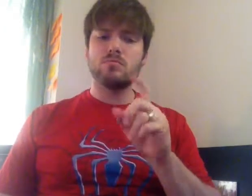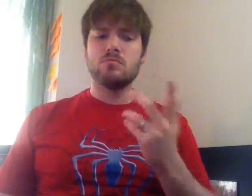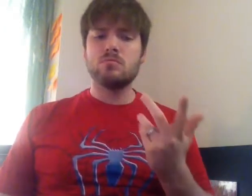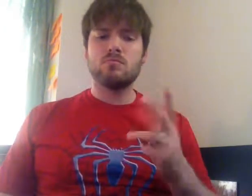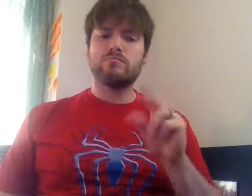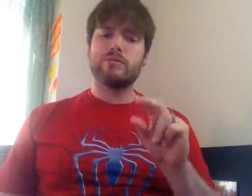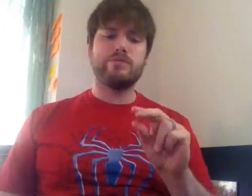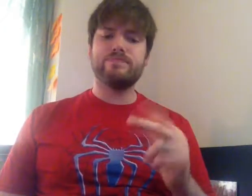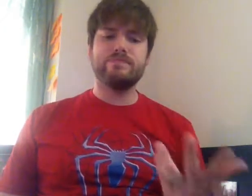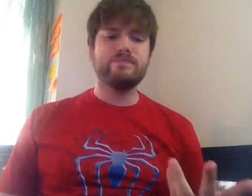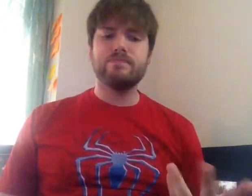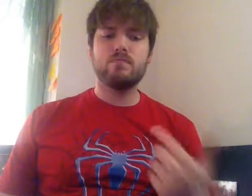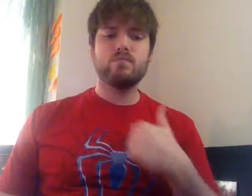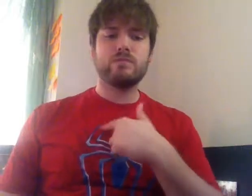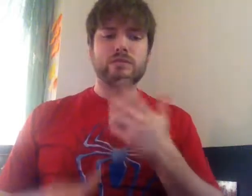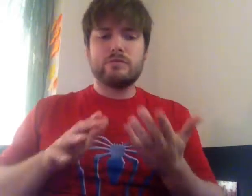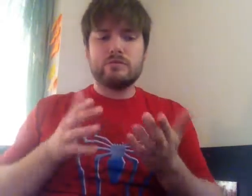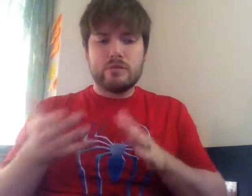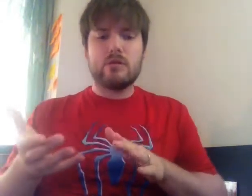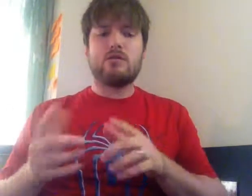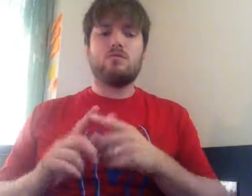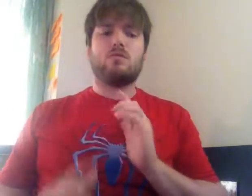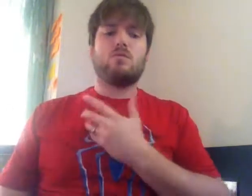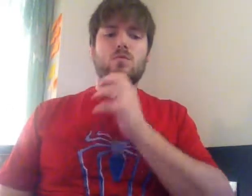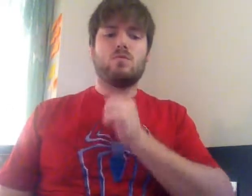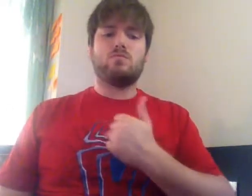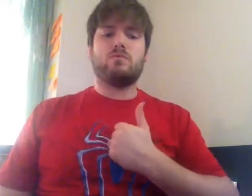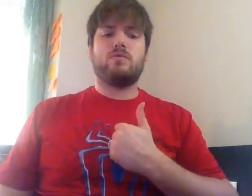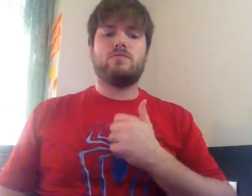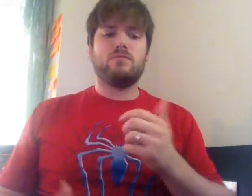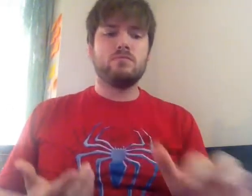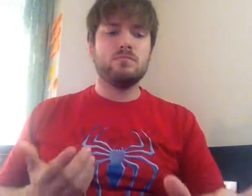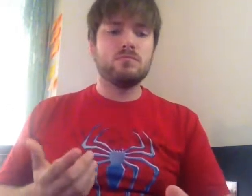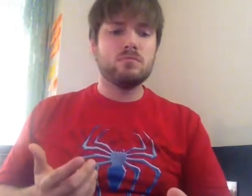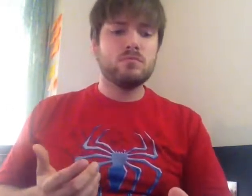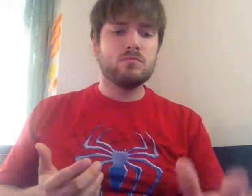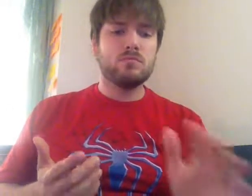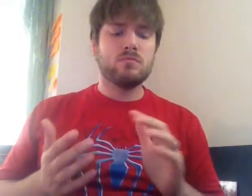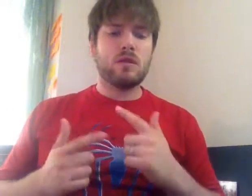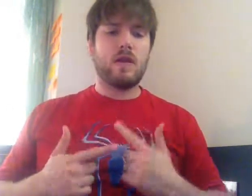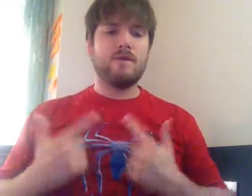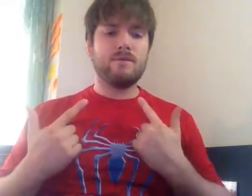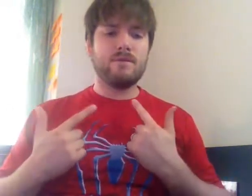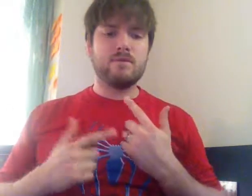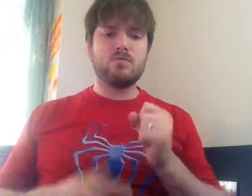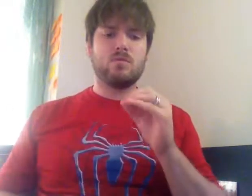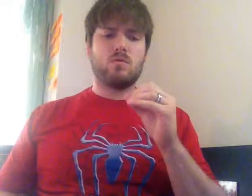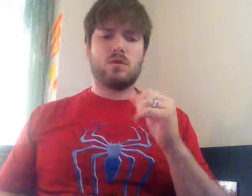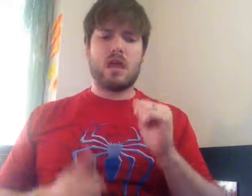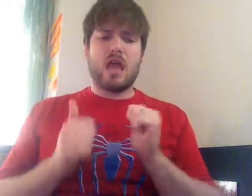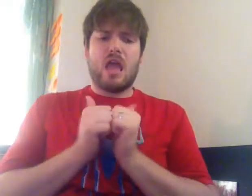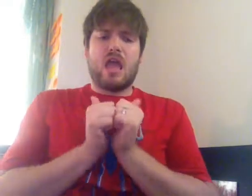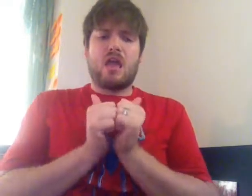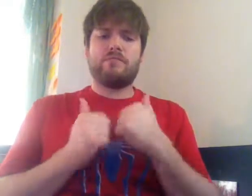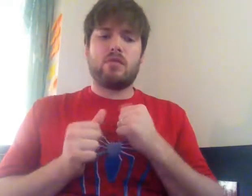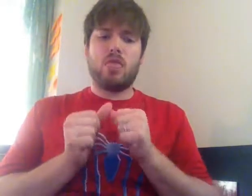to be robust in that part of the world. And that dry air is going to roll eastward across our section of the world, including the Caribbean, in the next 1 to